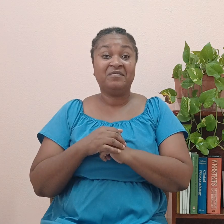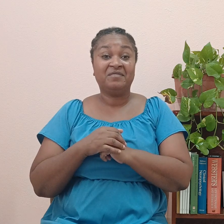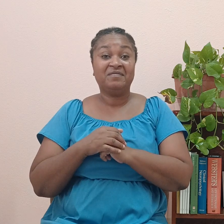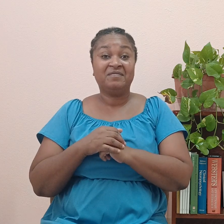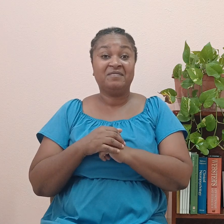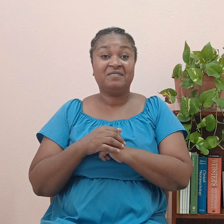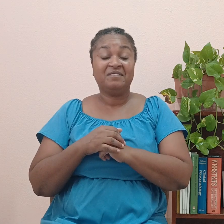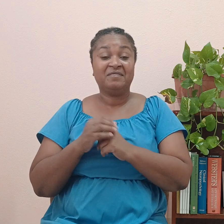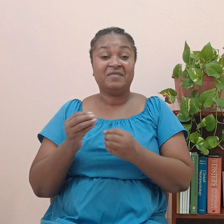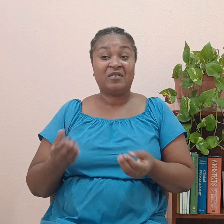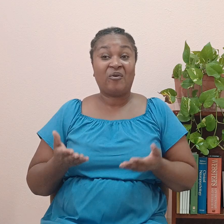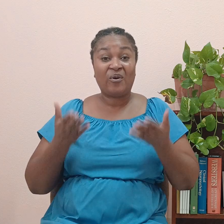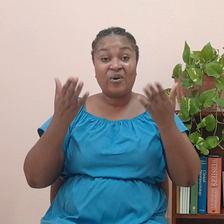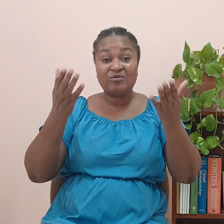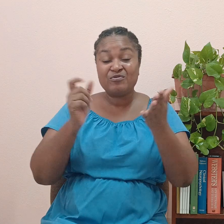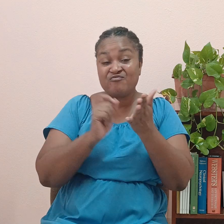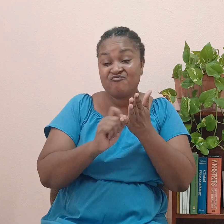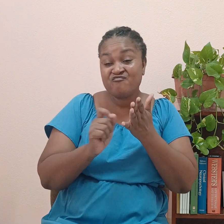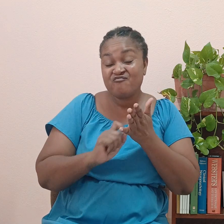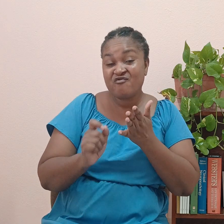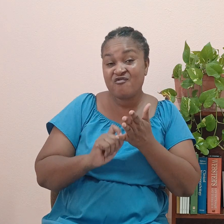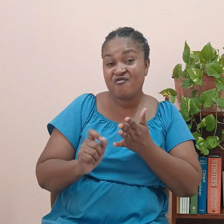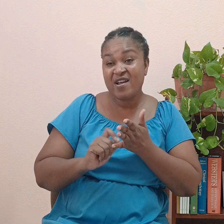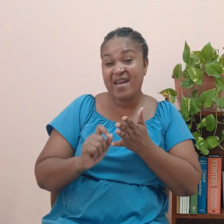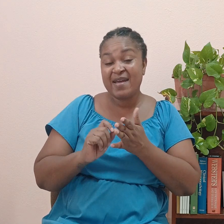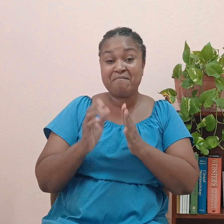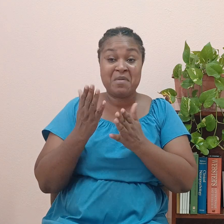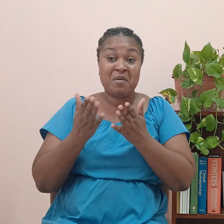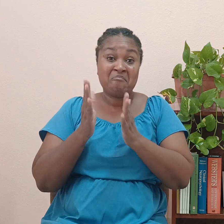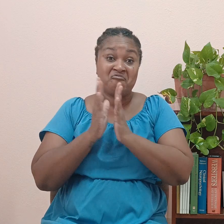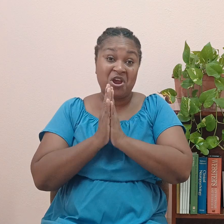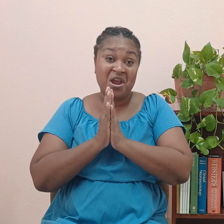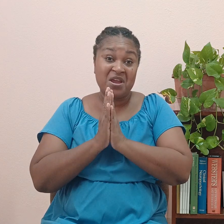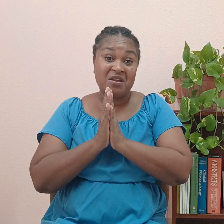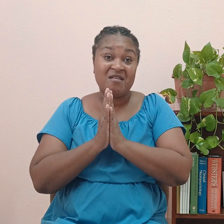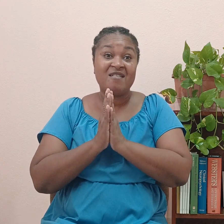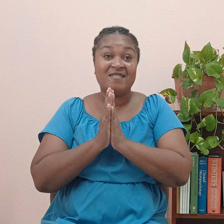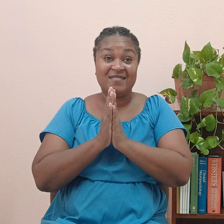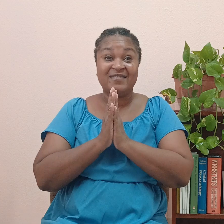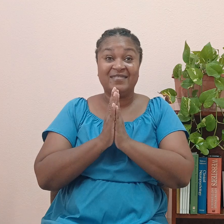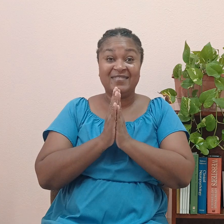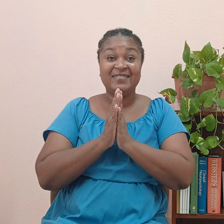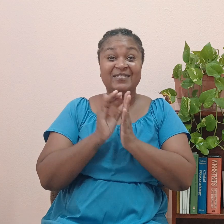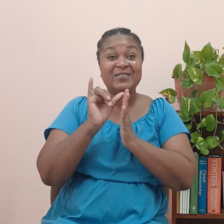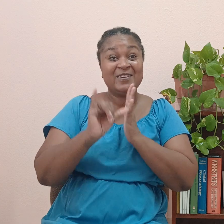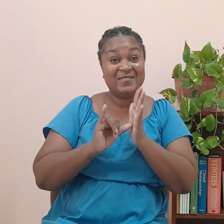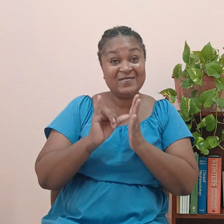Contribute an article or prayer to a YouTube channel like I Can Hear God.